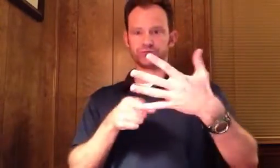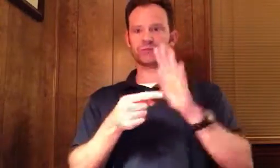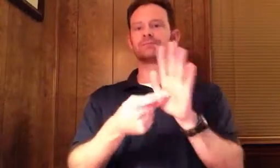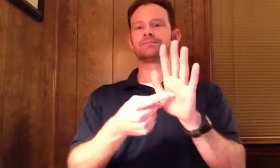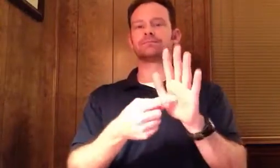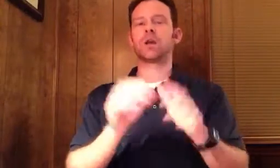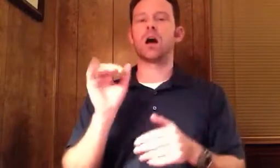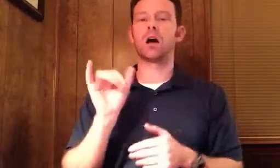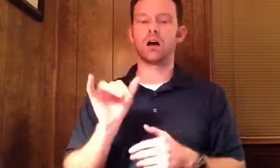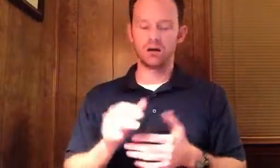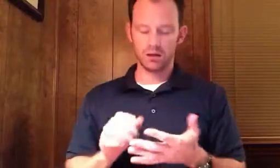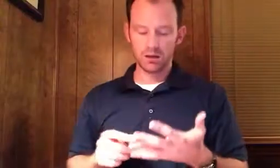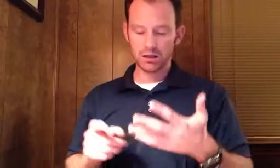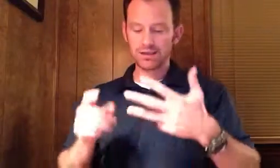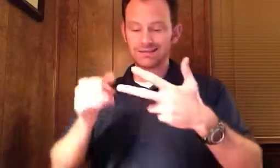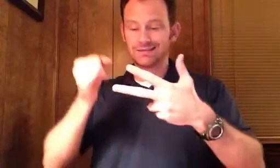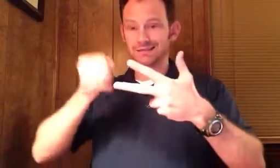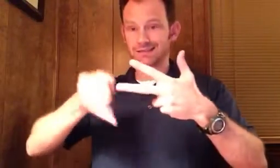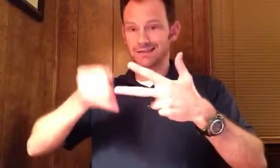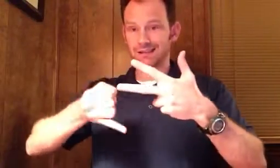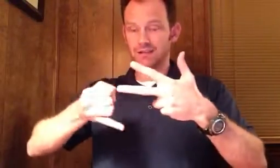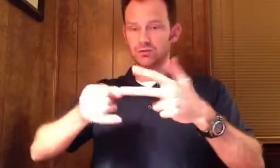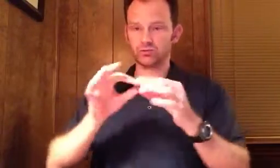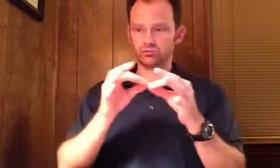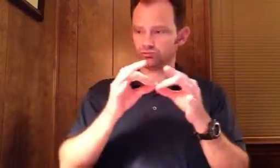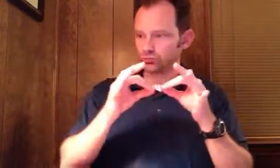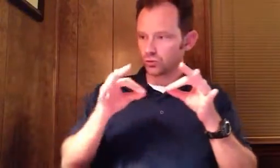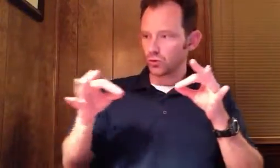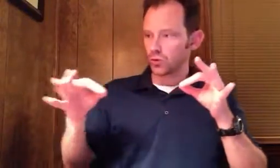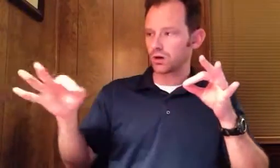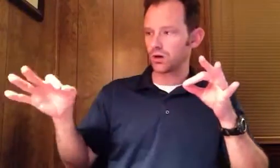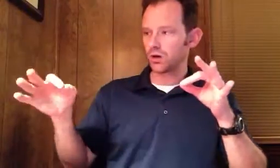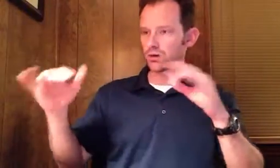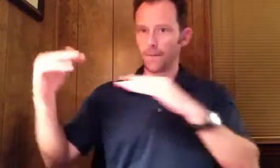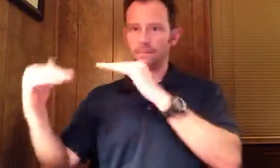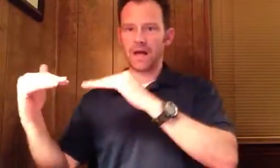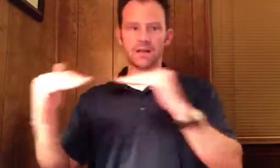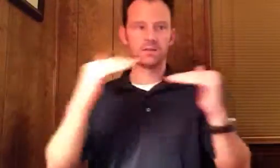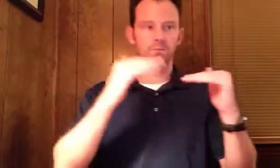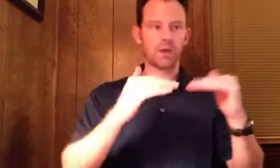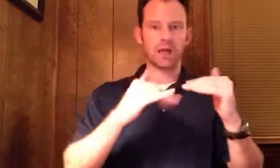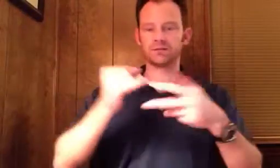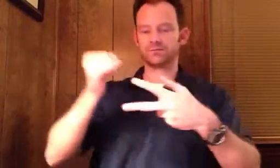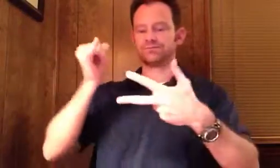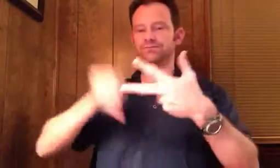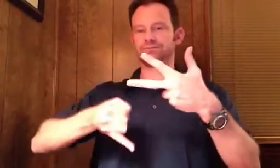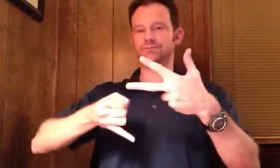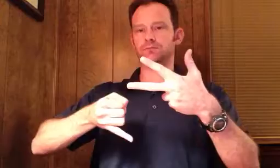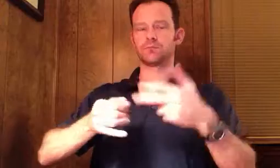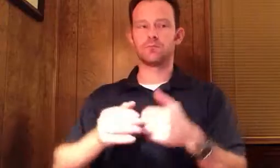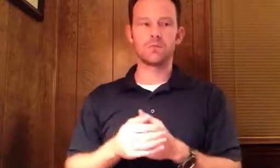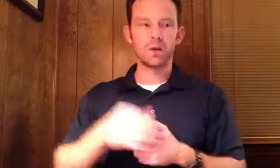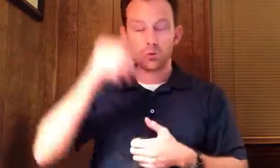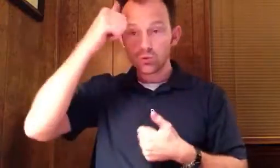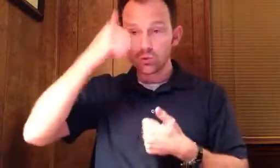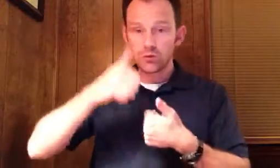for the products, balance the equation as the final step. One thing you need to be reminded of is that certain